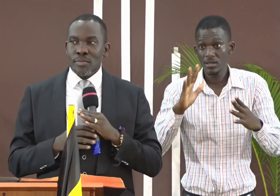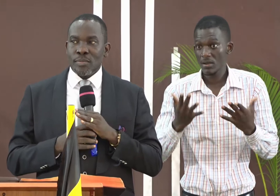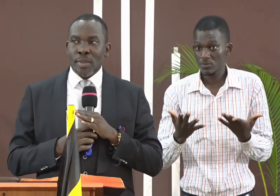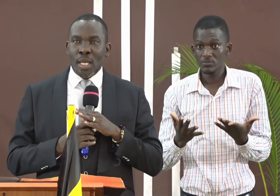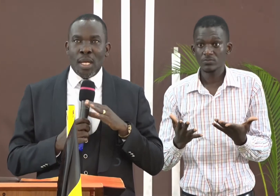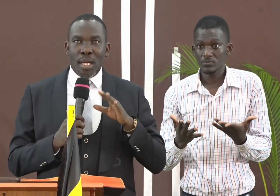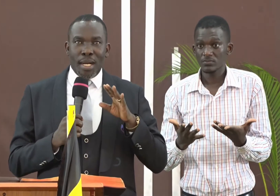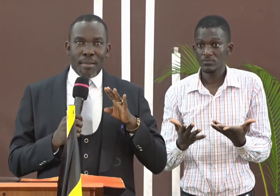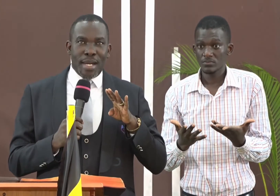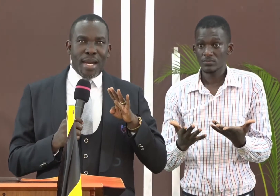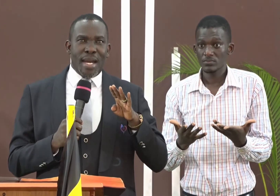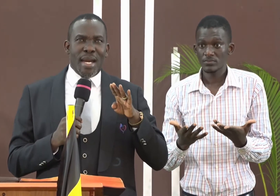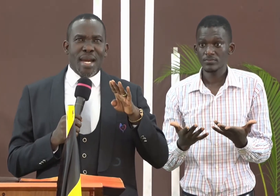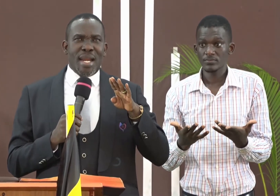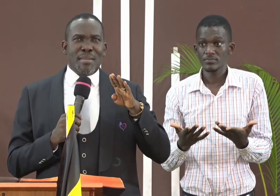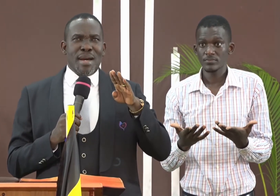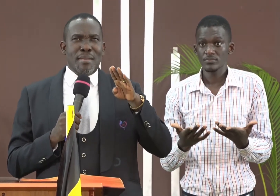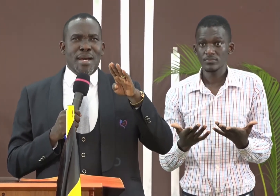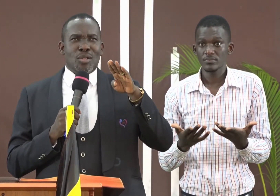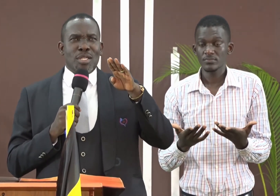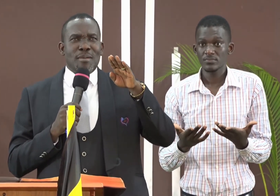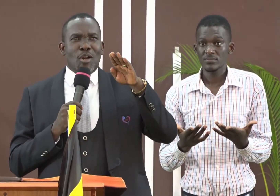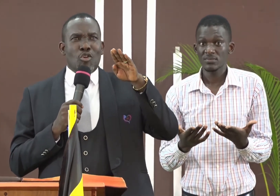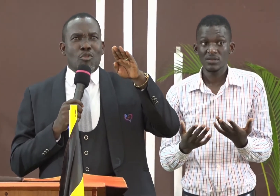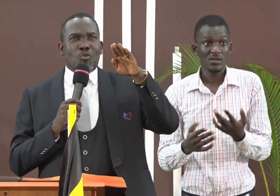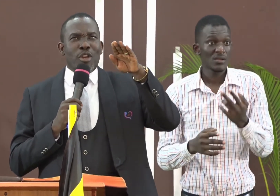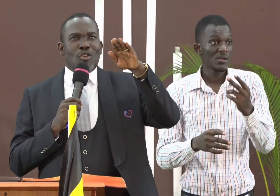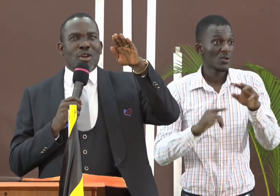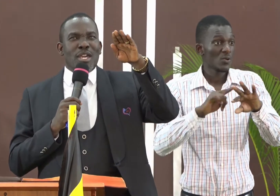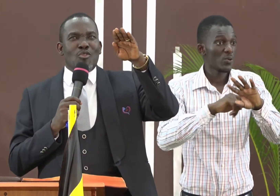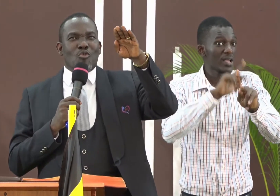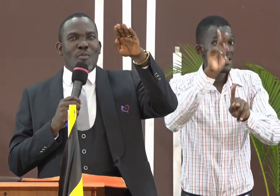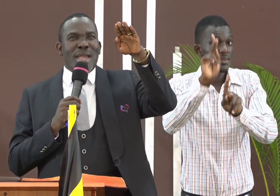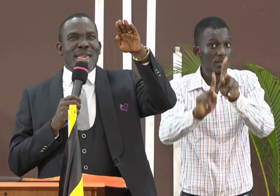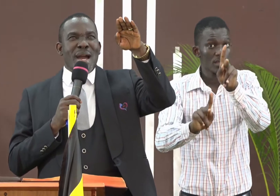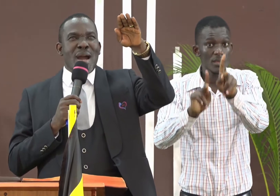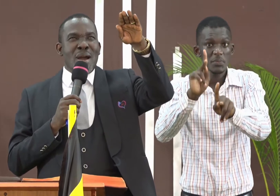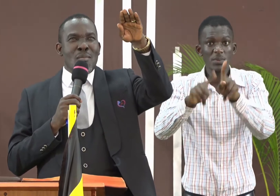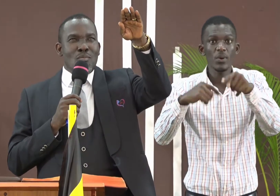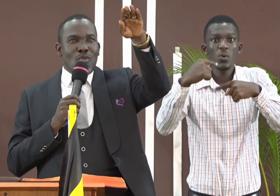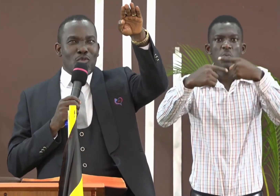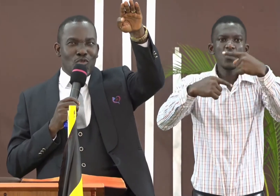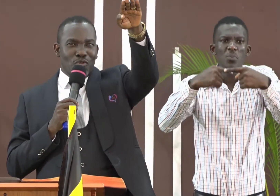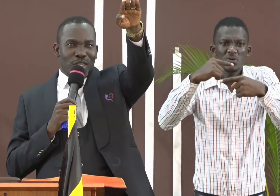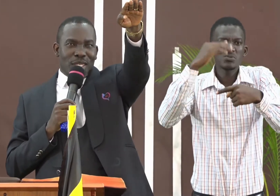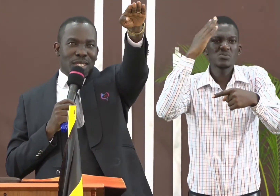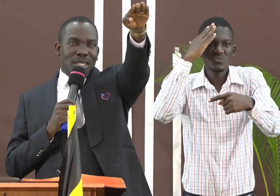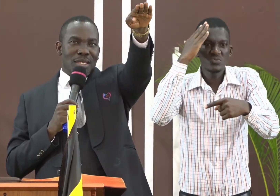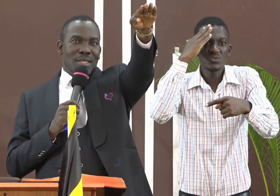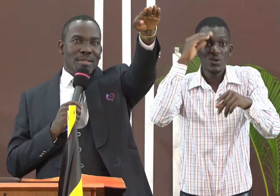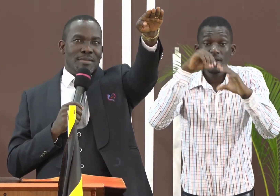so attentive and research and see. Abaana b'abantu gye bakoma okweyongera okumanya mu